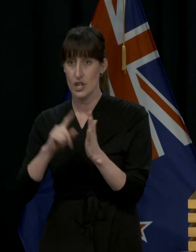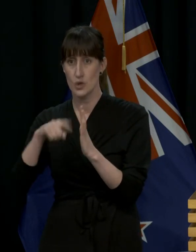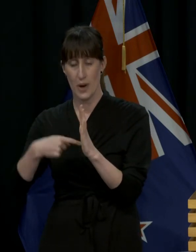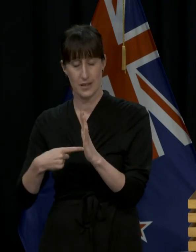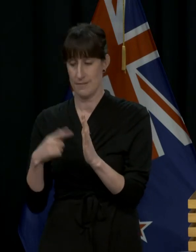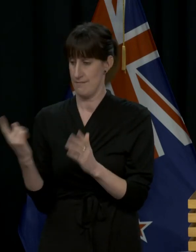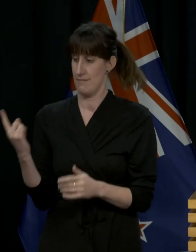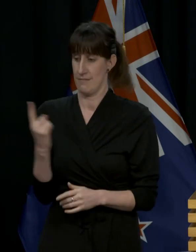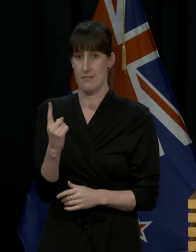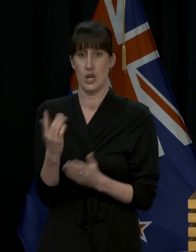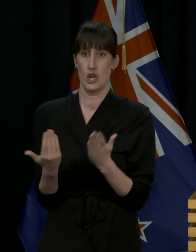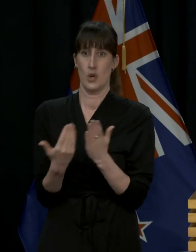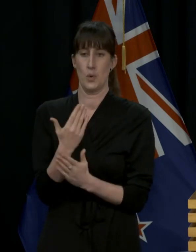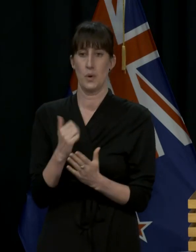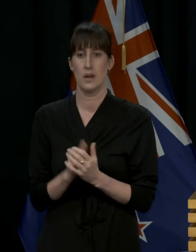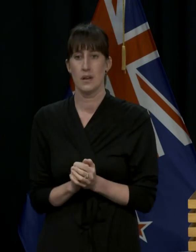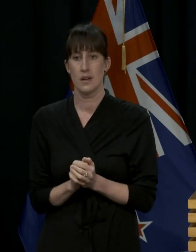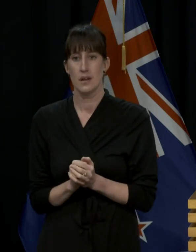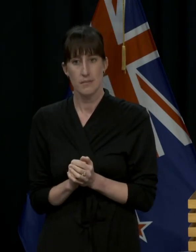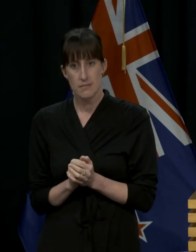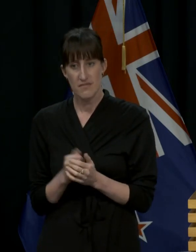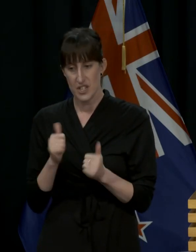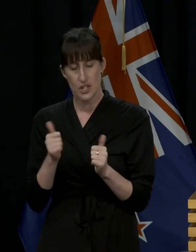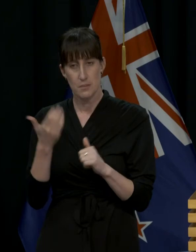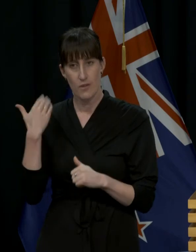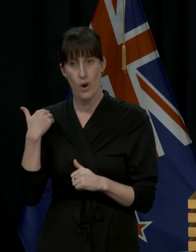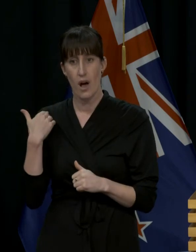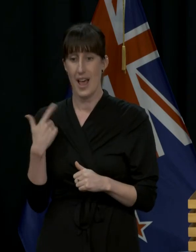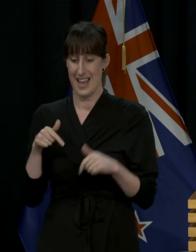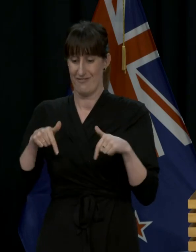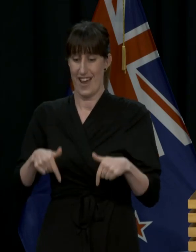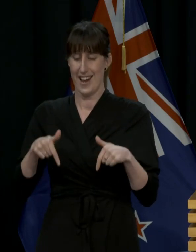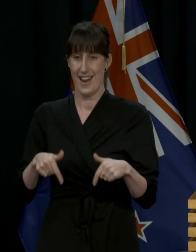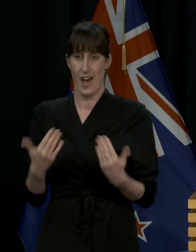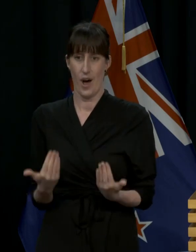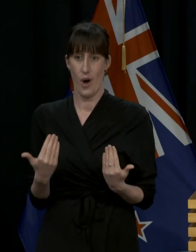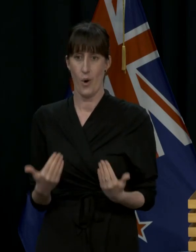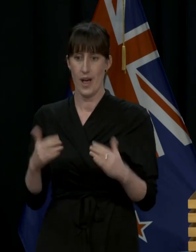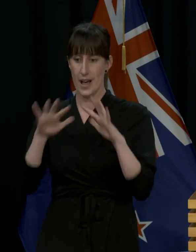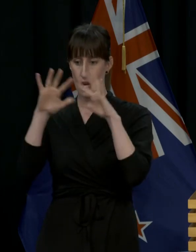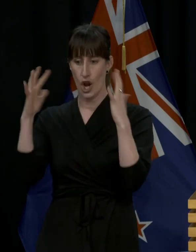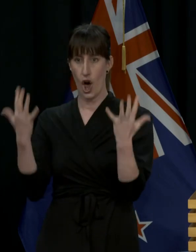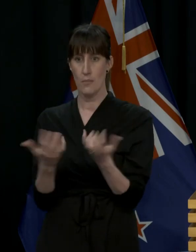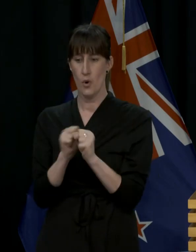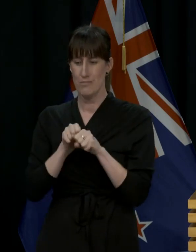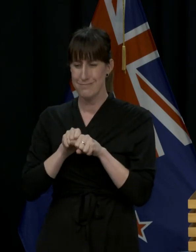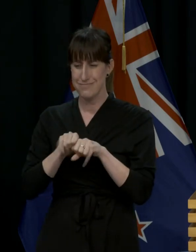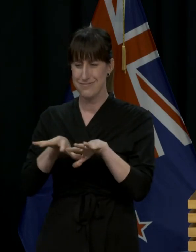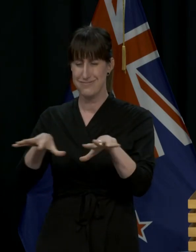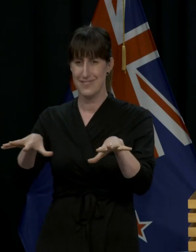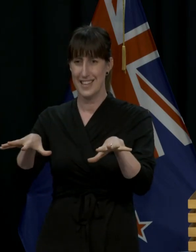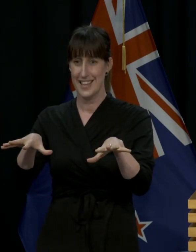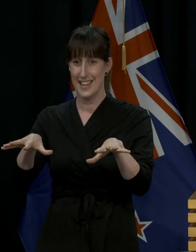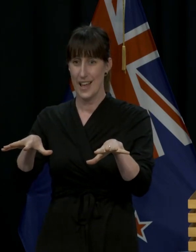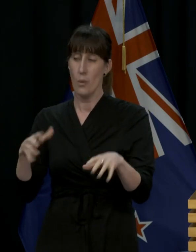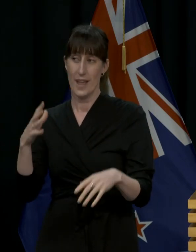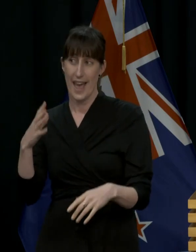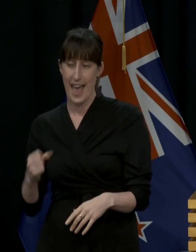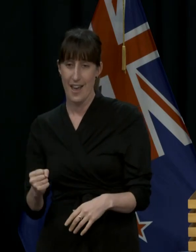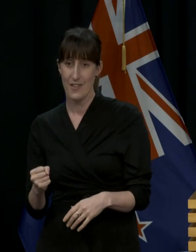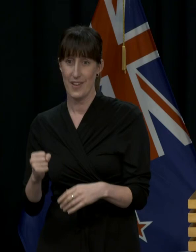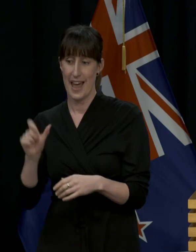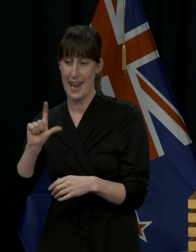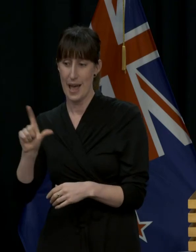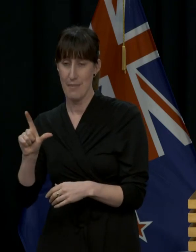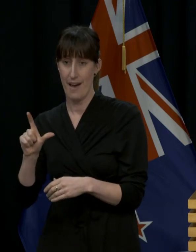in the middle of a global pandemic and you have a doctor in infectious diseases, it would be wrong not to